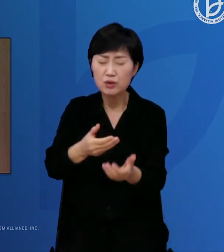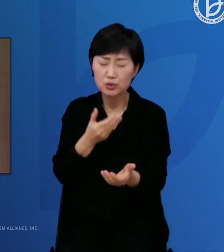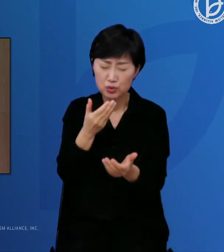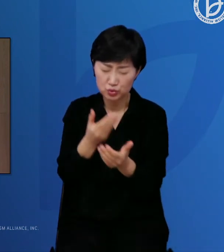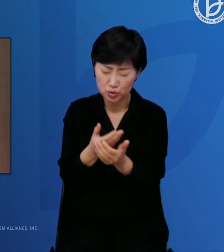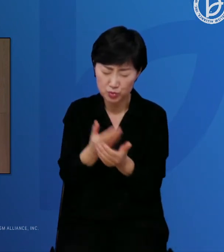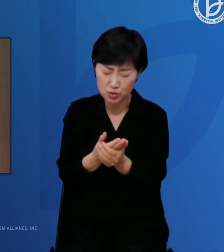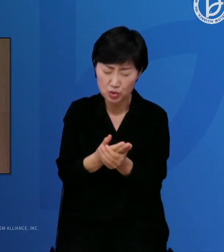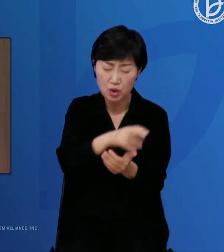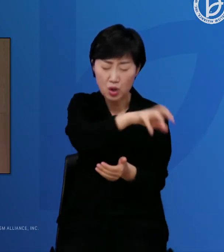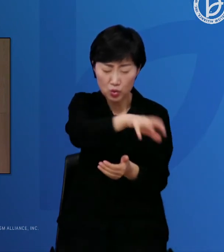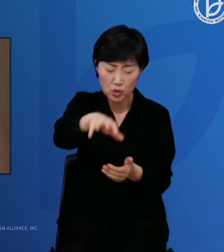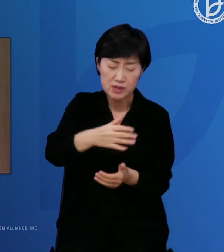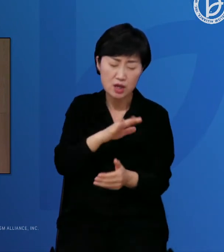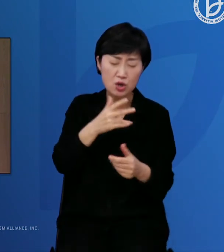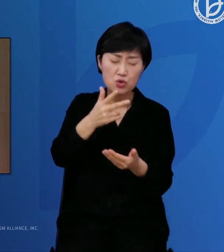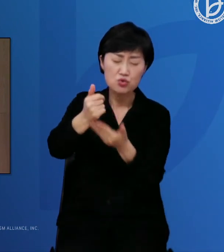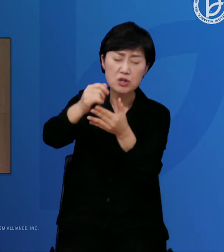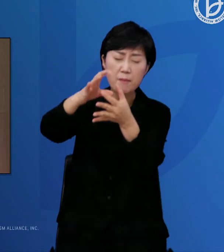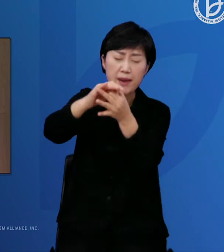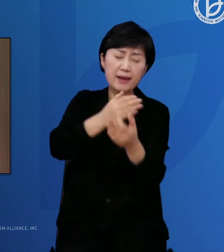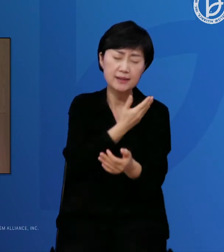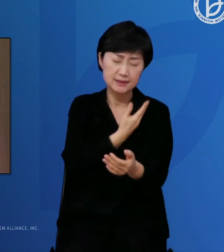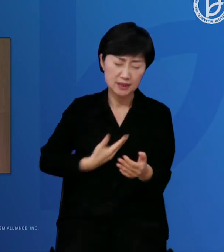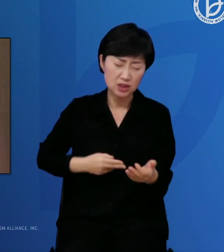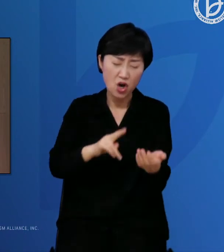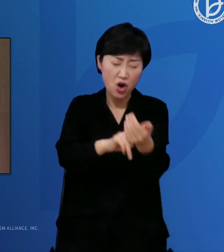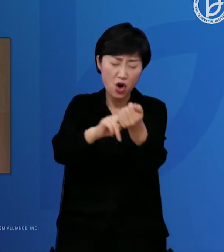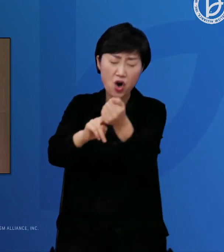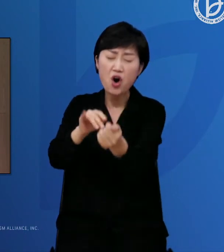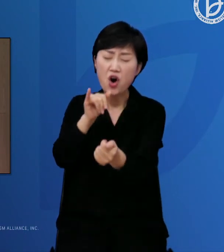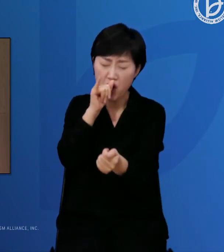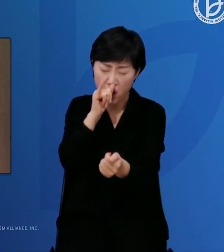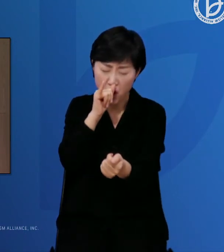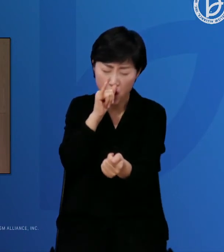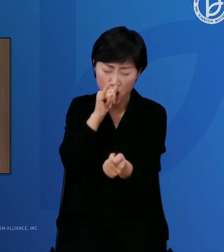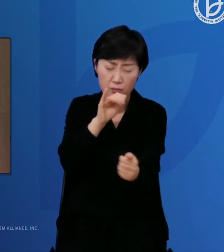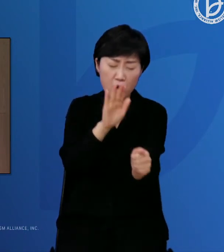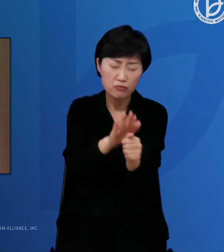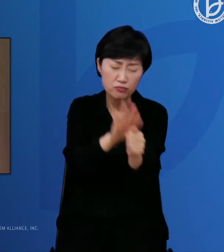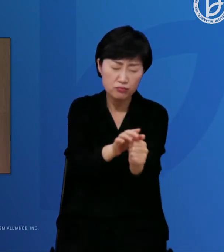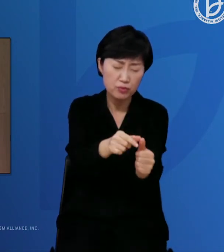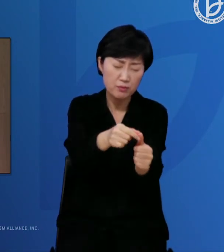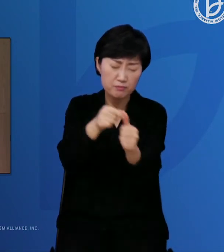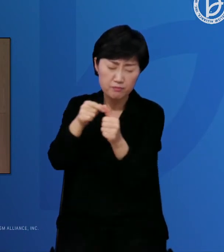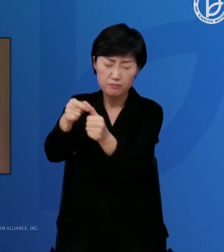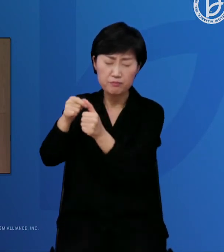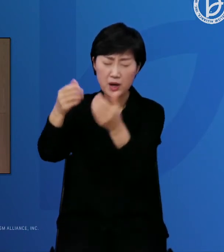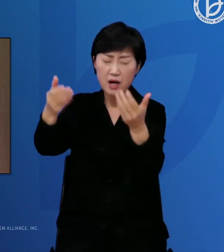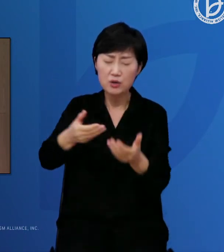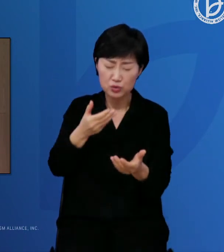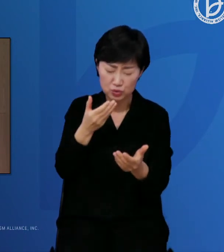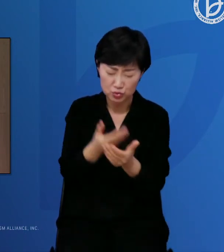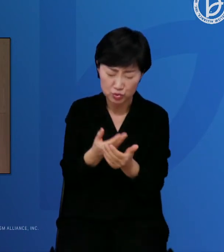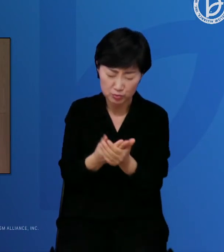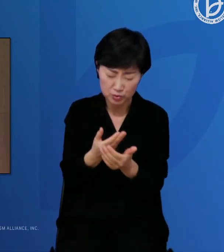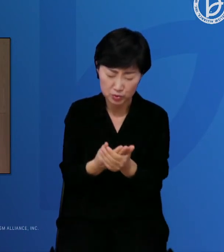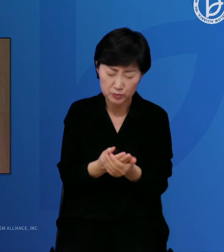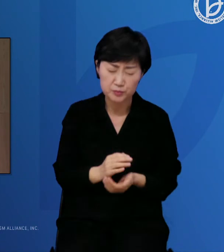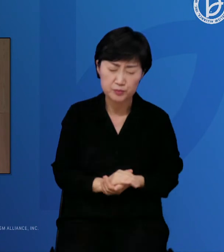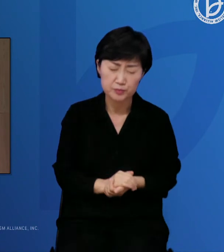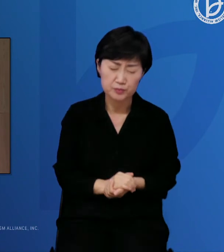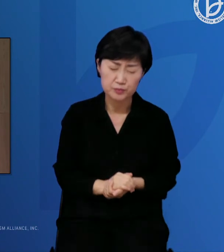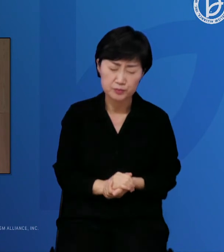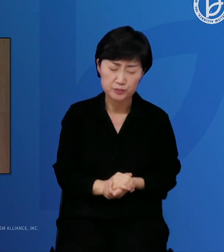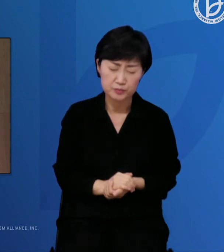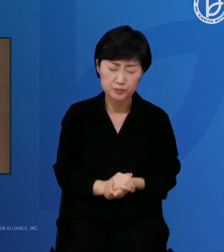upon all of the people in the field listening to this message online and work upon them by the Holy Spirit that transcends time and space. Just as the word served as a link in the blind